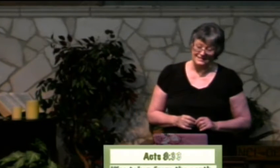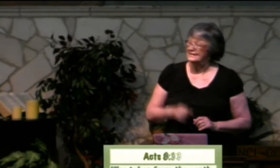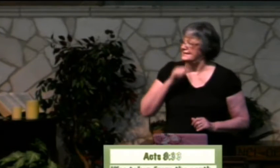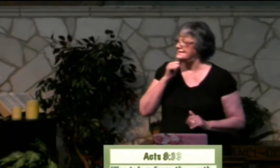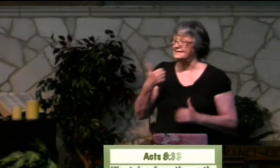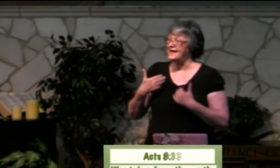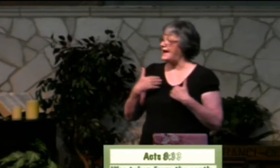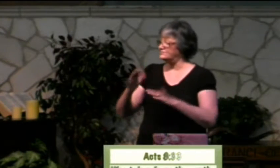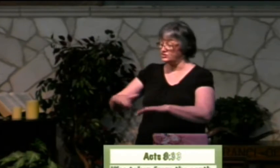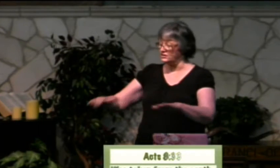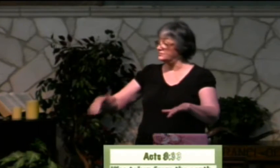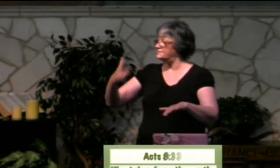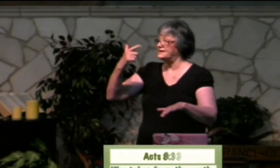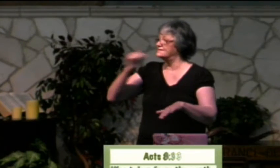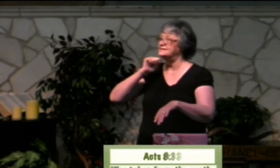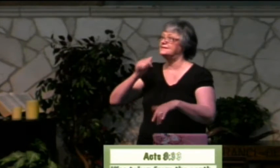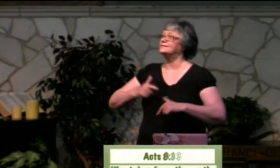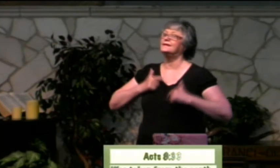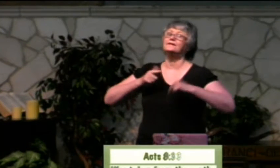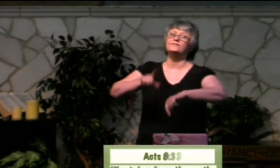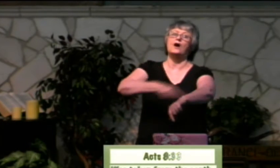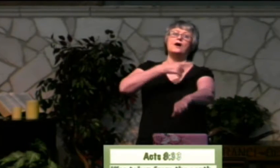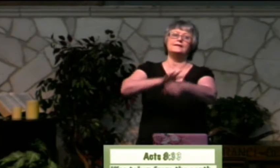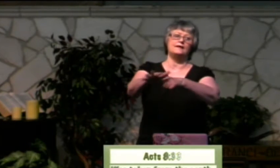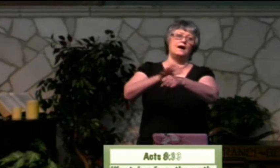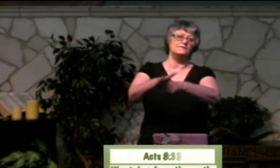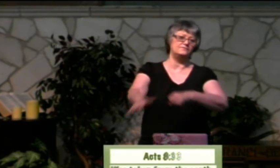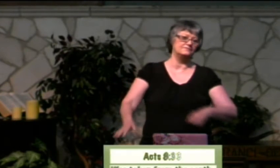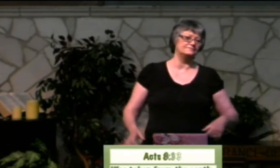He didn't have children because he didn't live long enough.